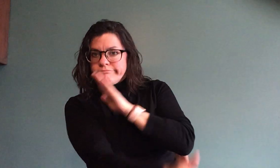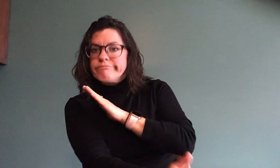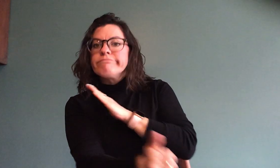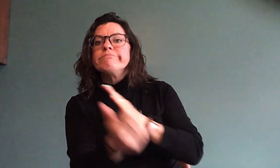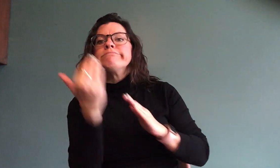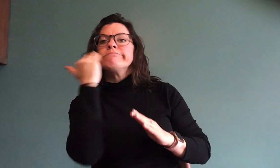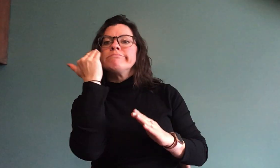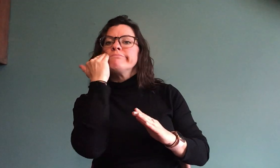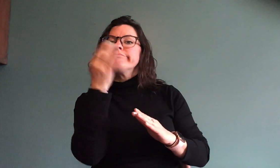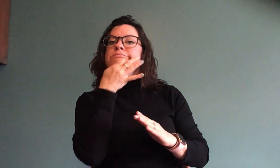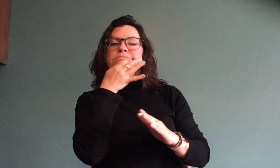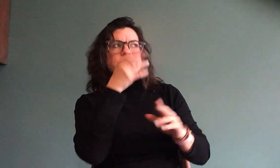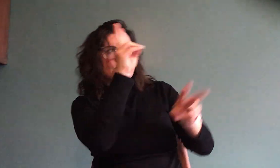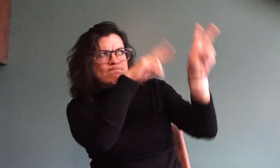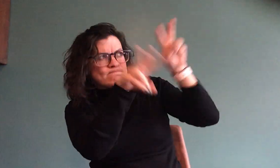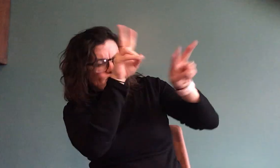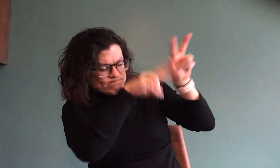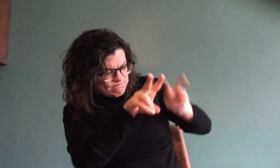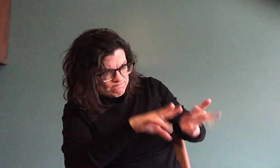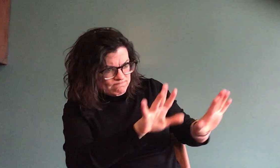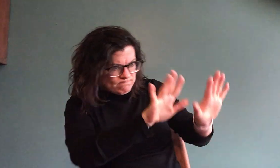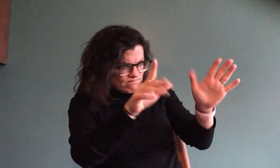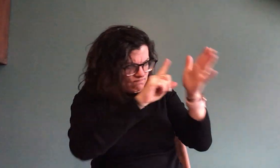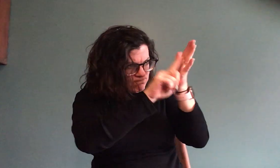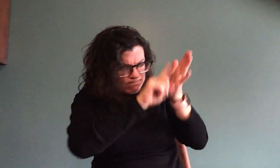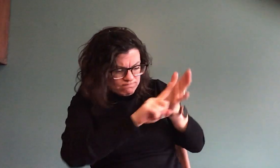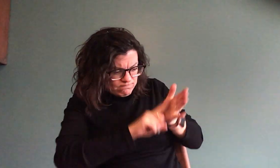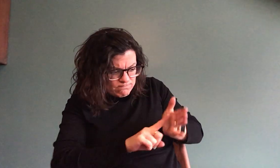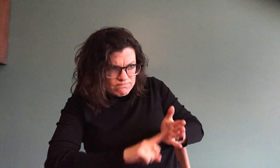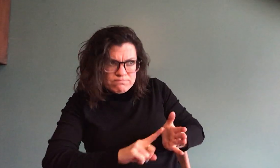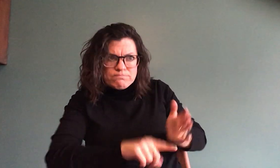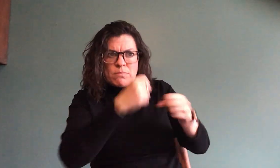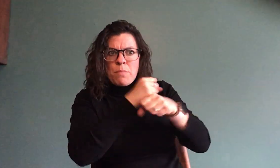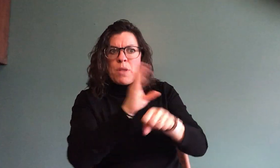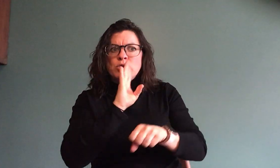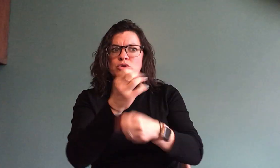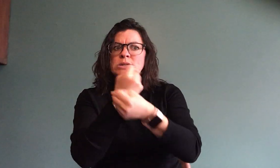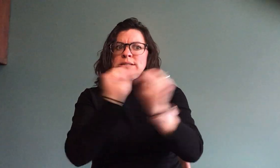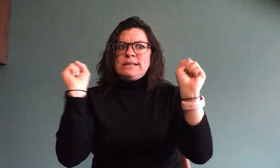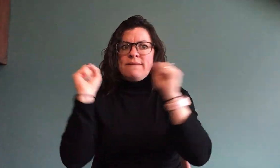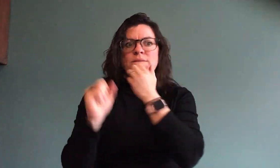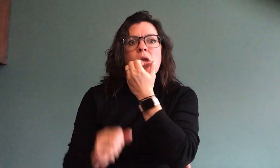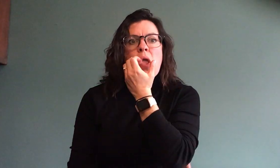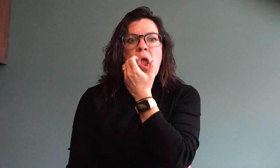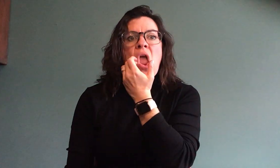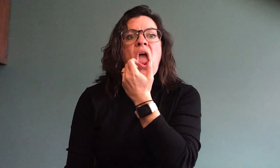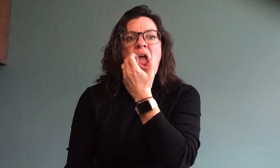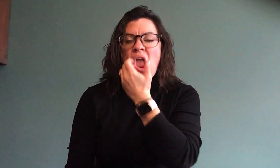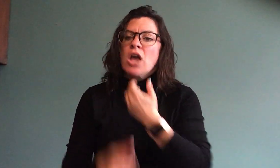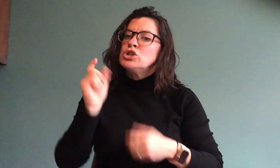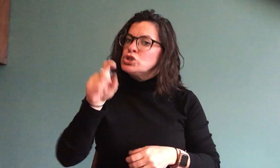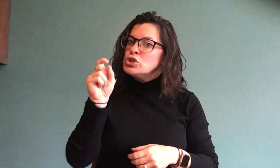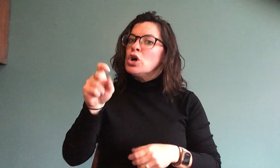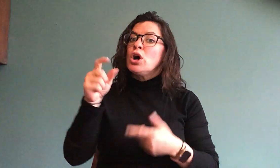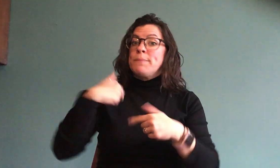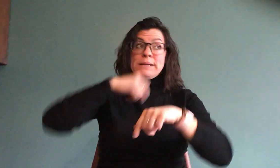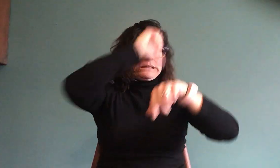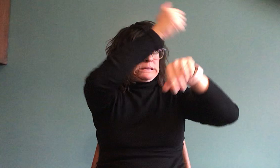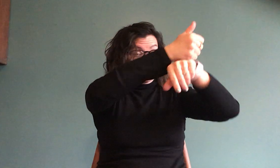he inspected it, things like that. All right, what happens, again, real quick with the competent person, if the